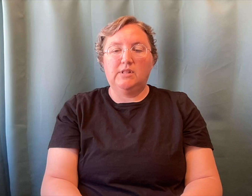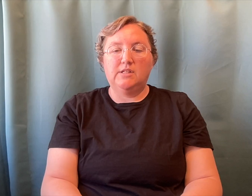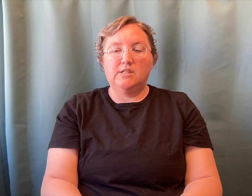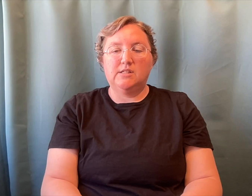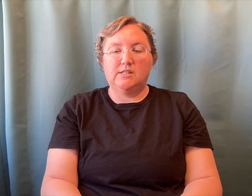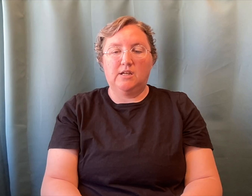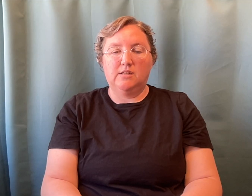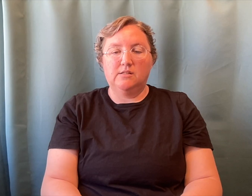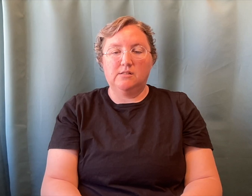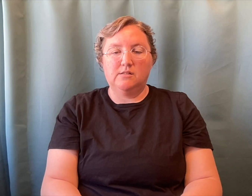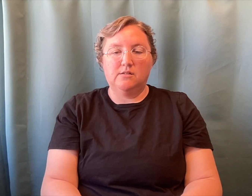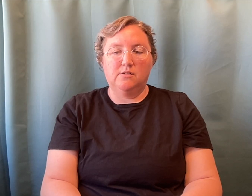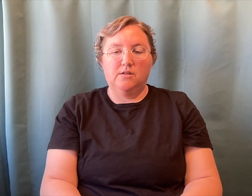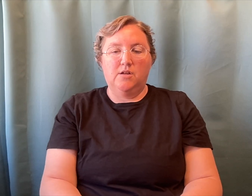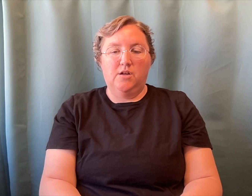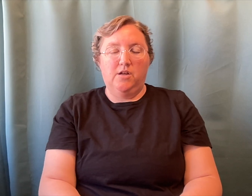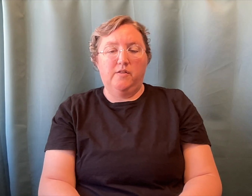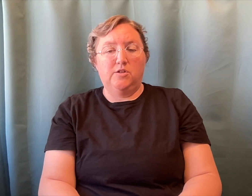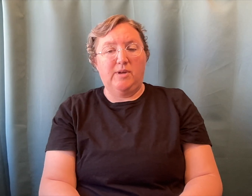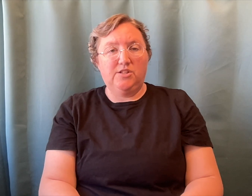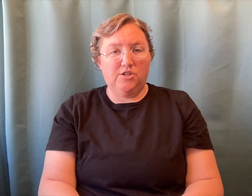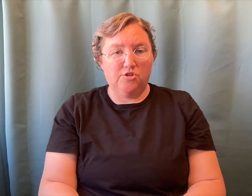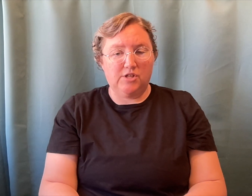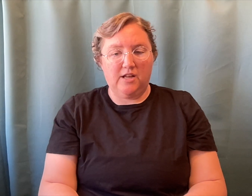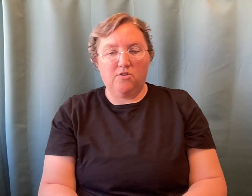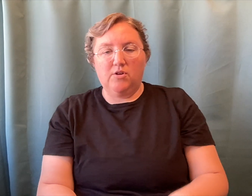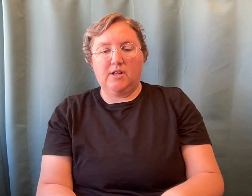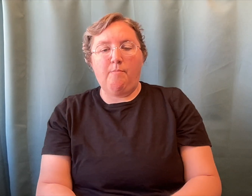Religious signs in the domestic church category again.